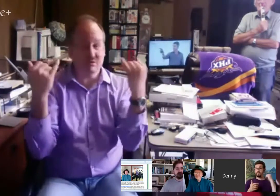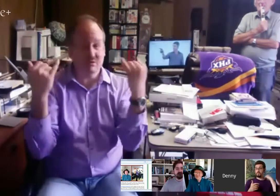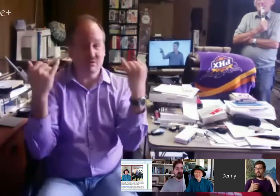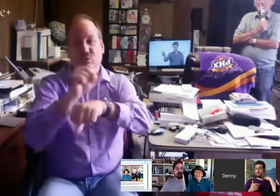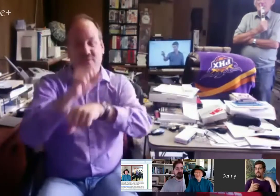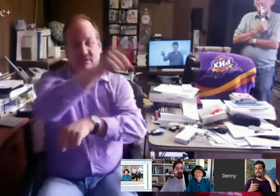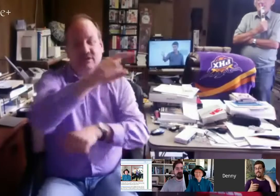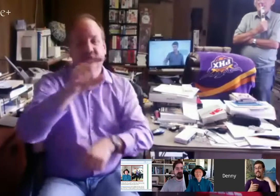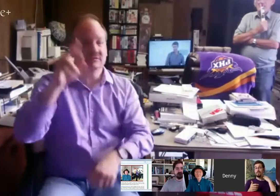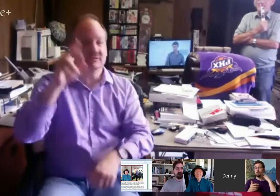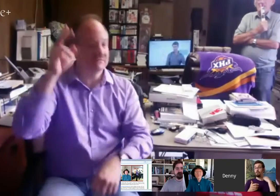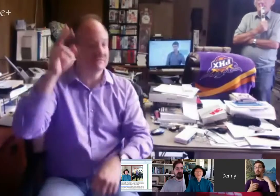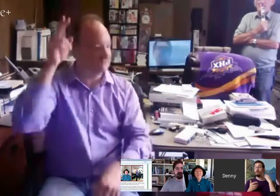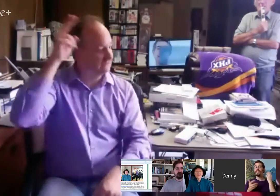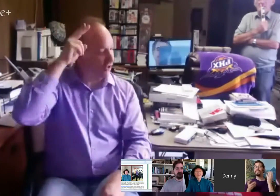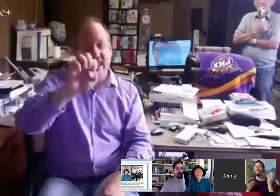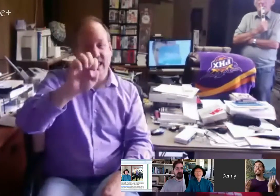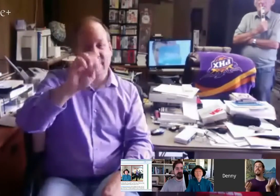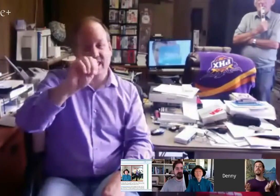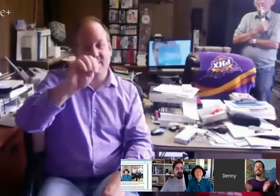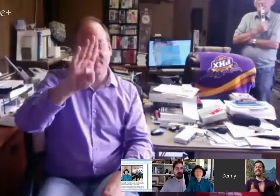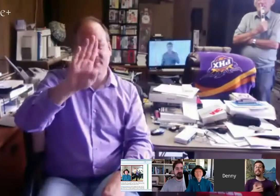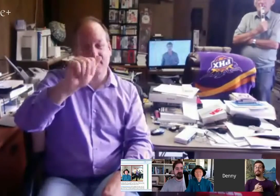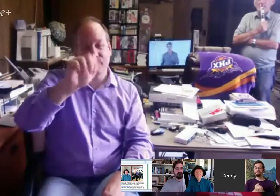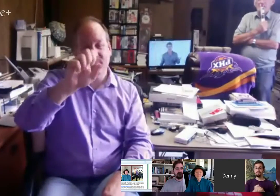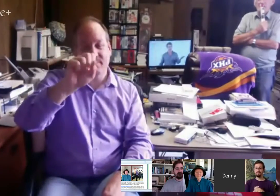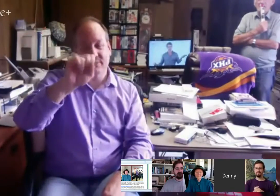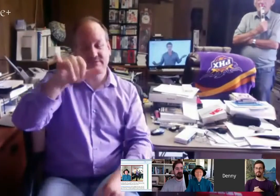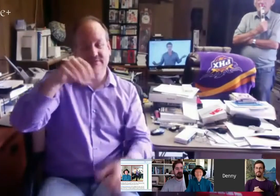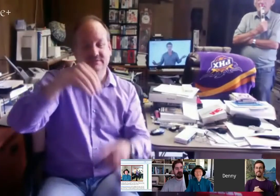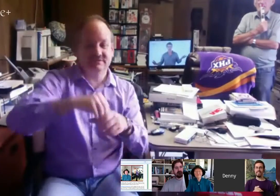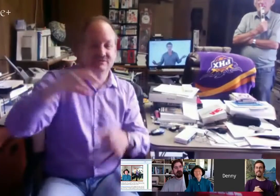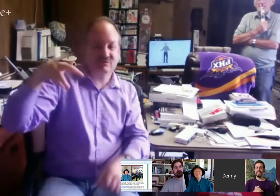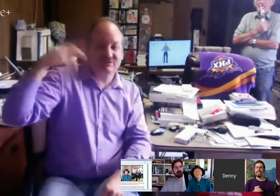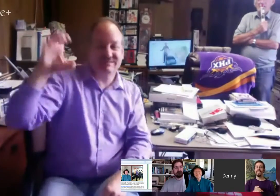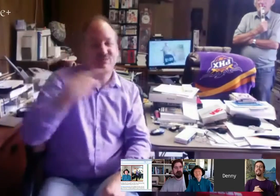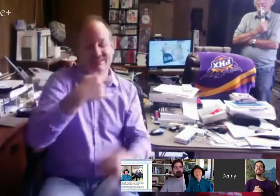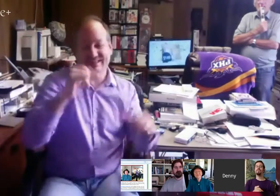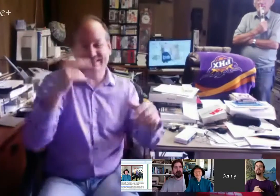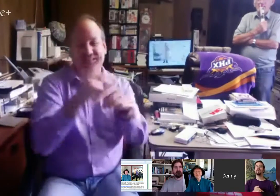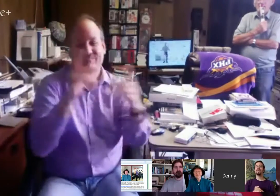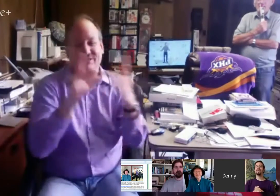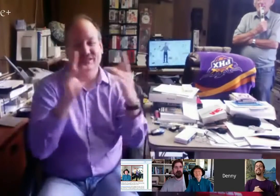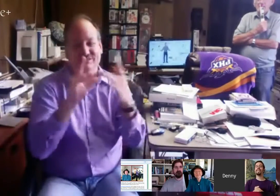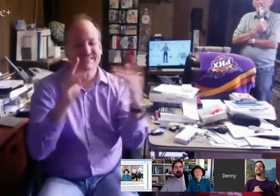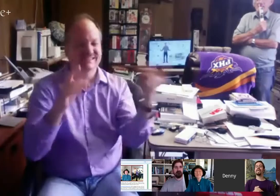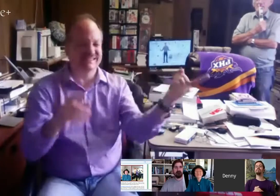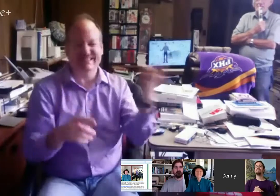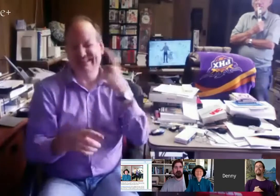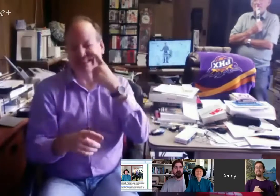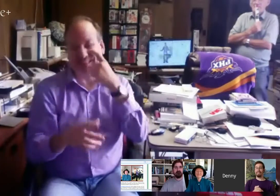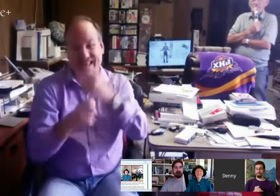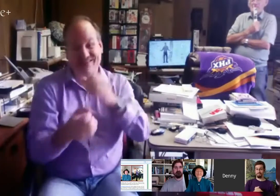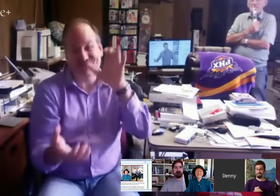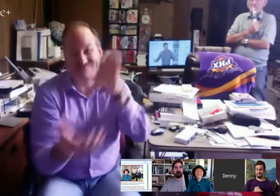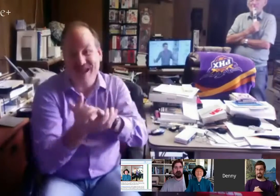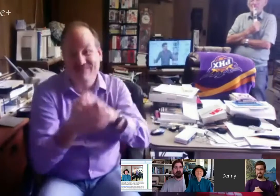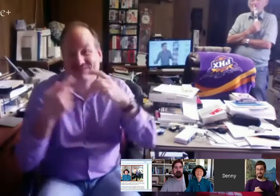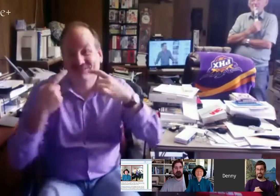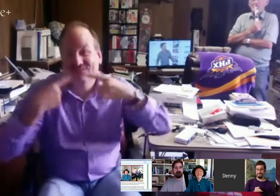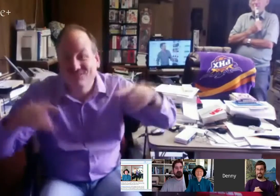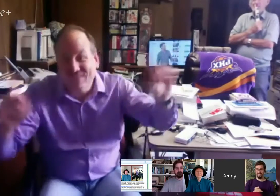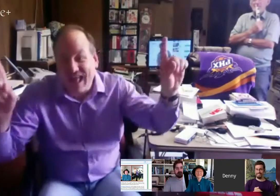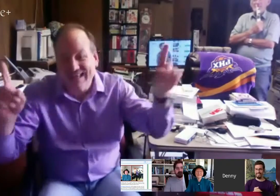Abdul, what is he doing today? He's working in the embassy.